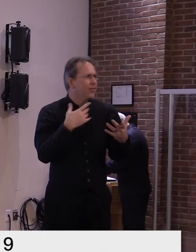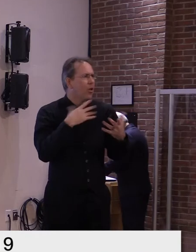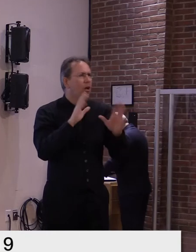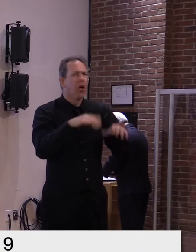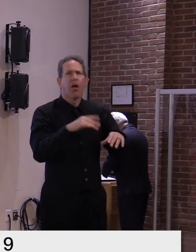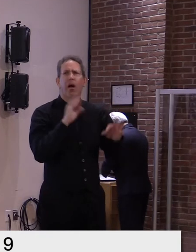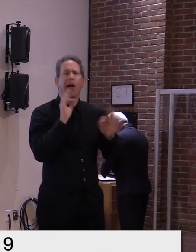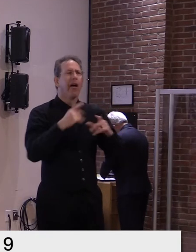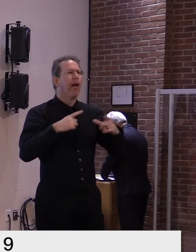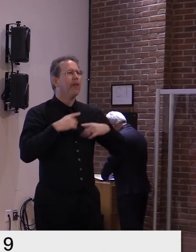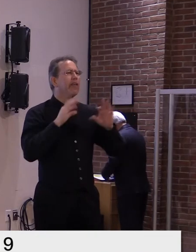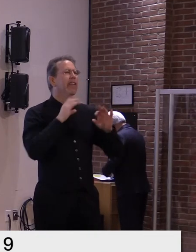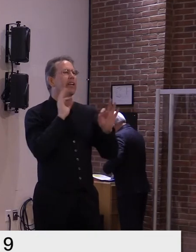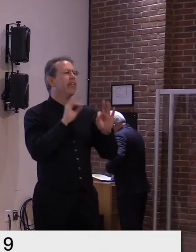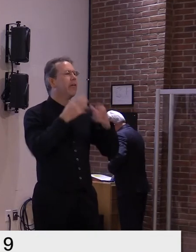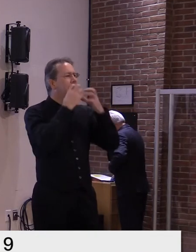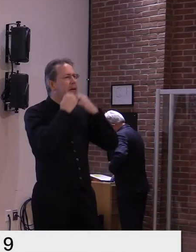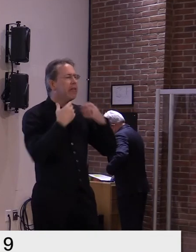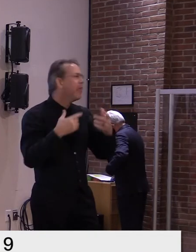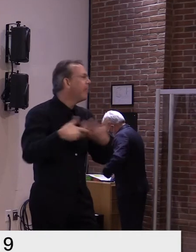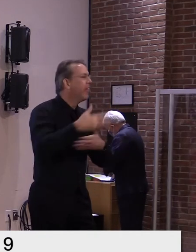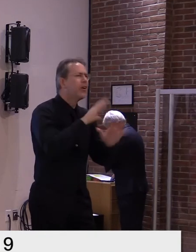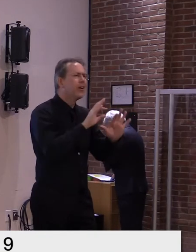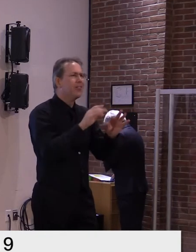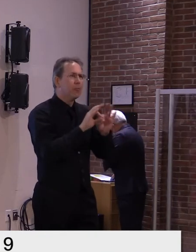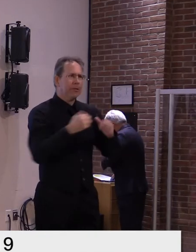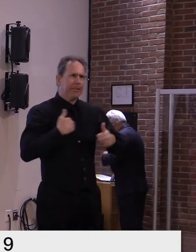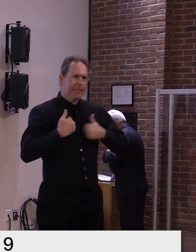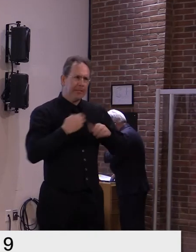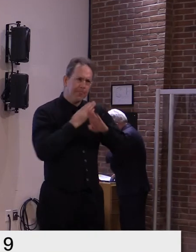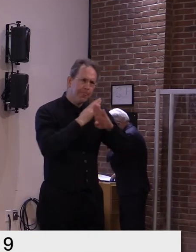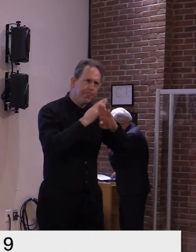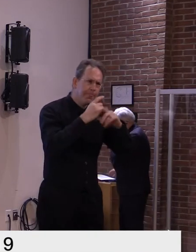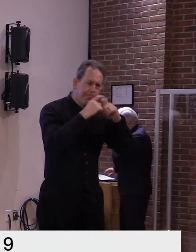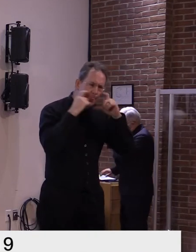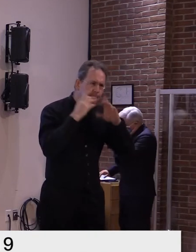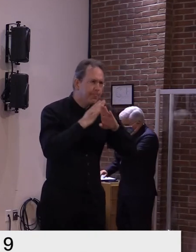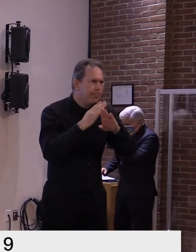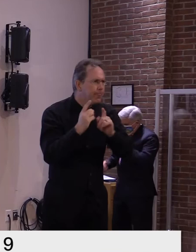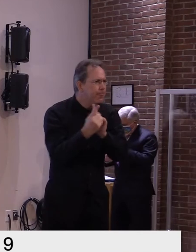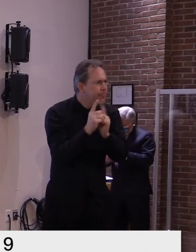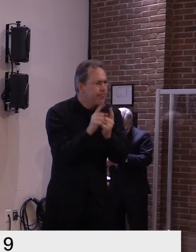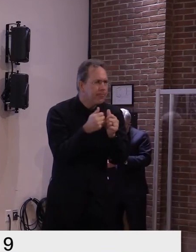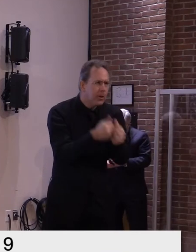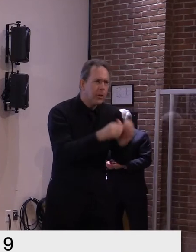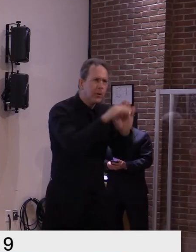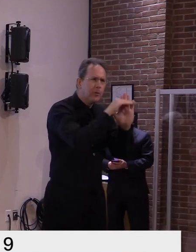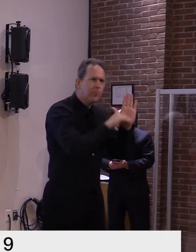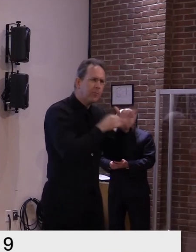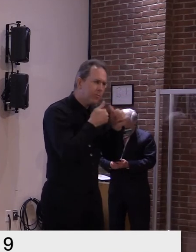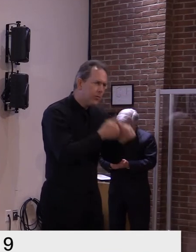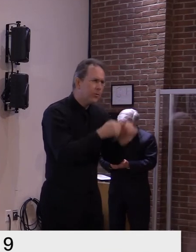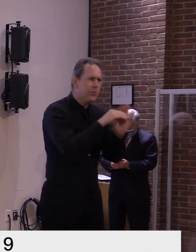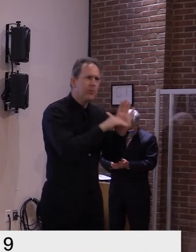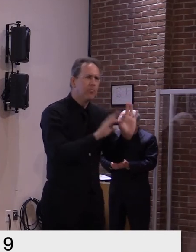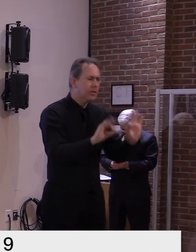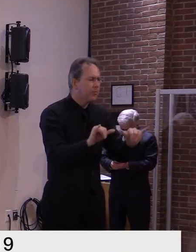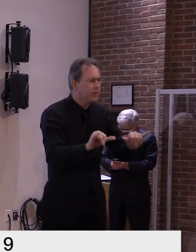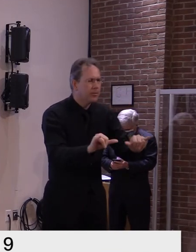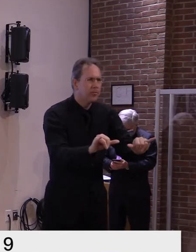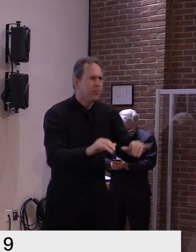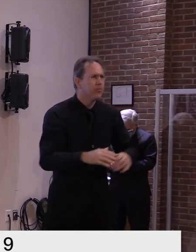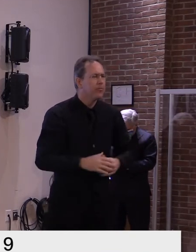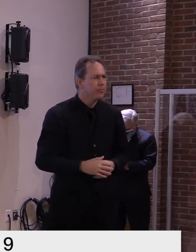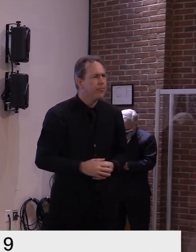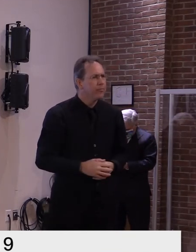they proceed in their daily lives. And to continue to follow all of the guidance that they've been trying to so strictly follow all